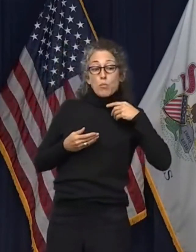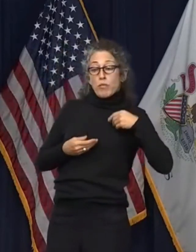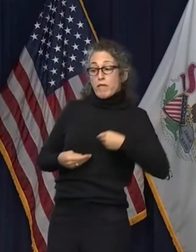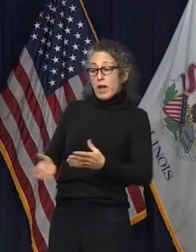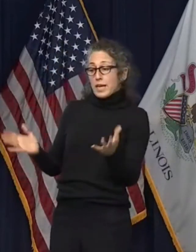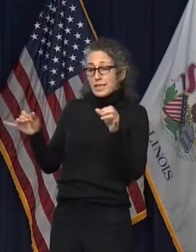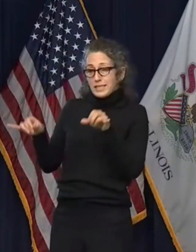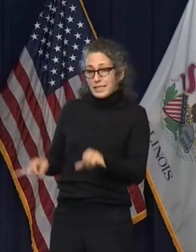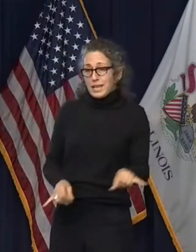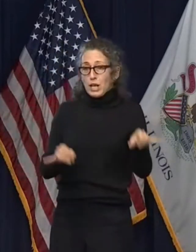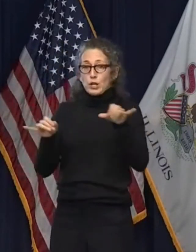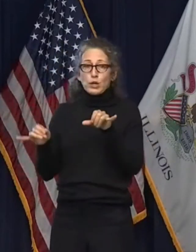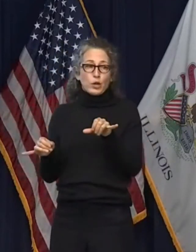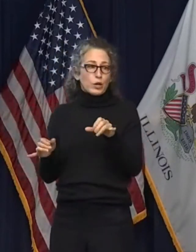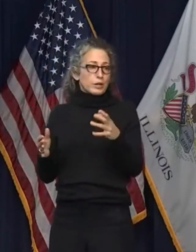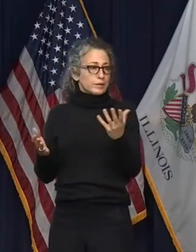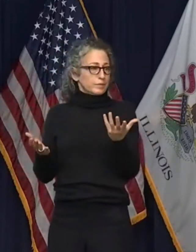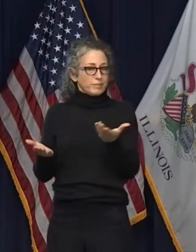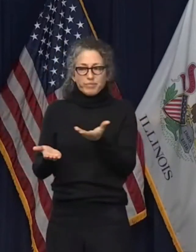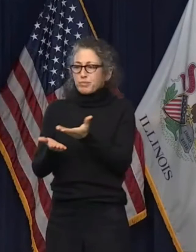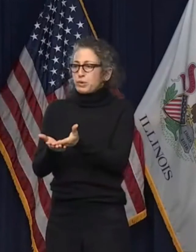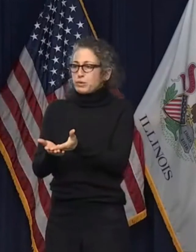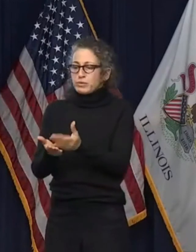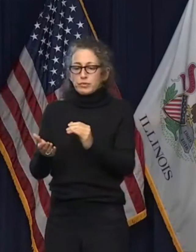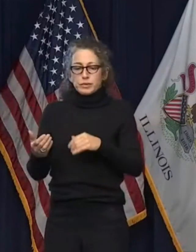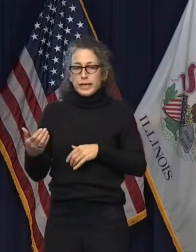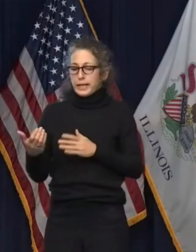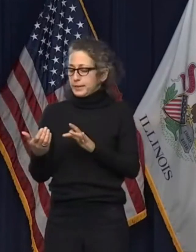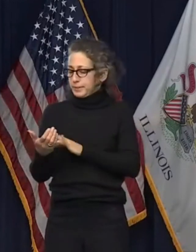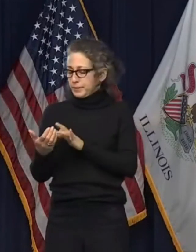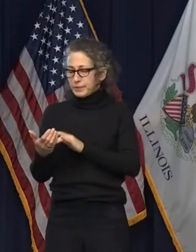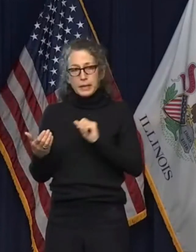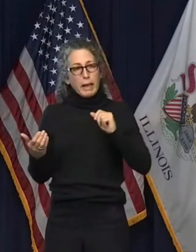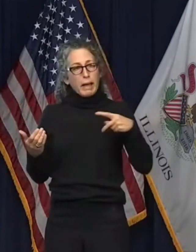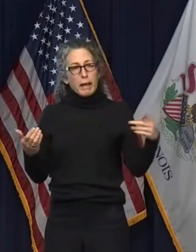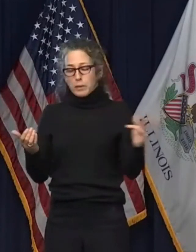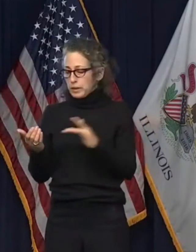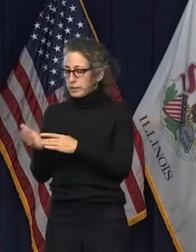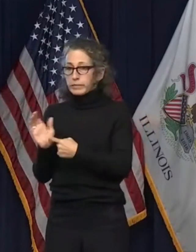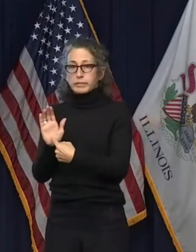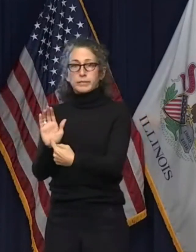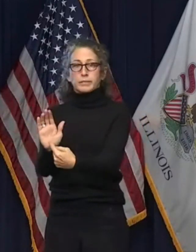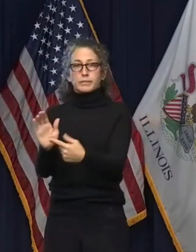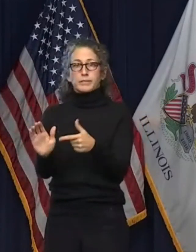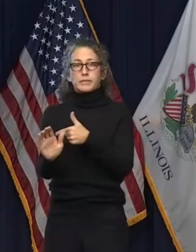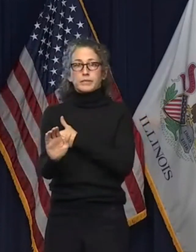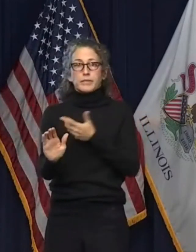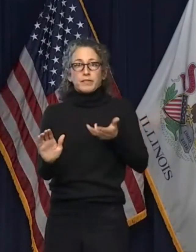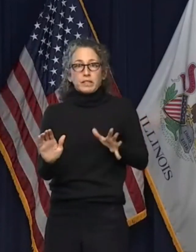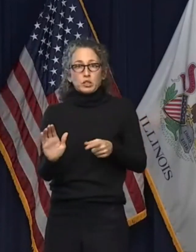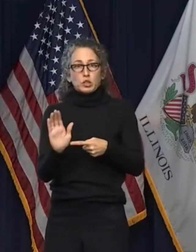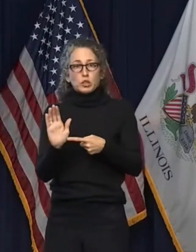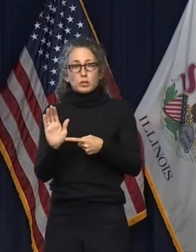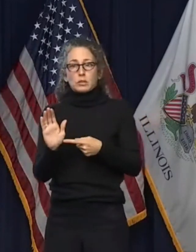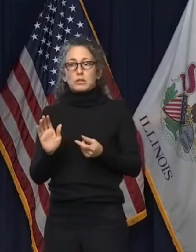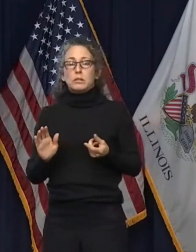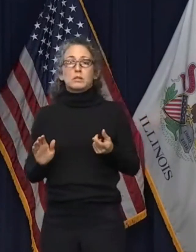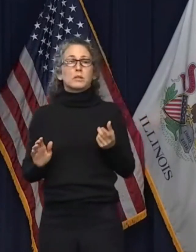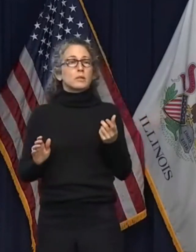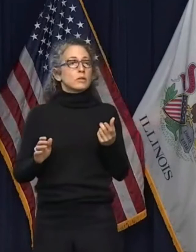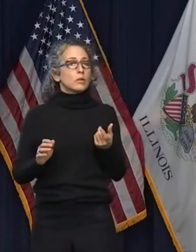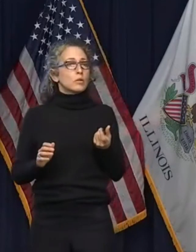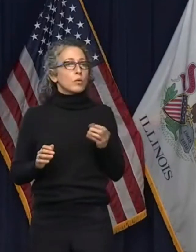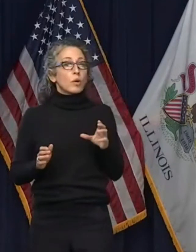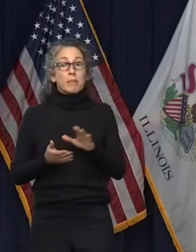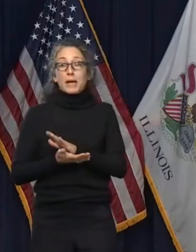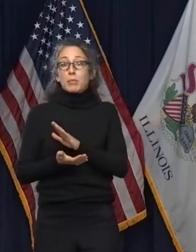whether it's an app or a piece of paper. You remember, for any of you